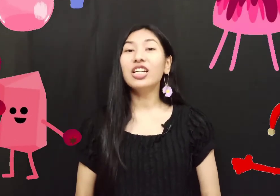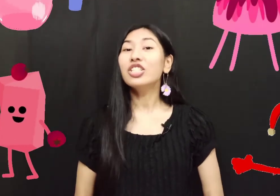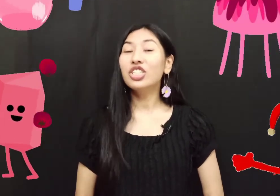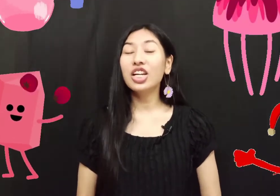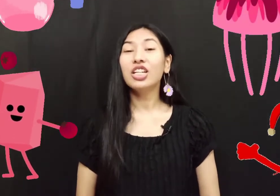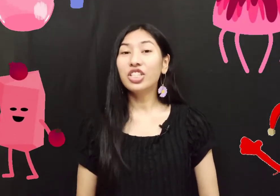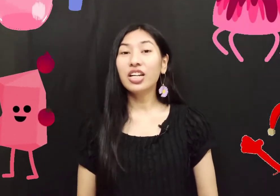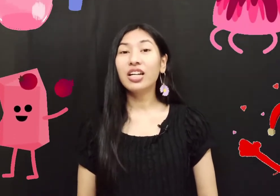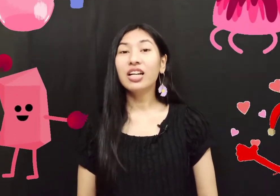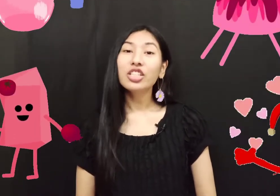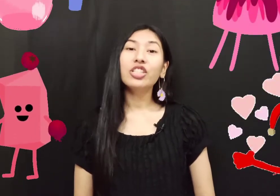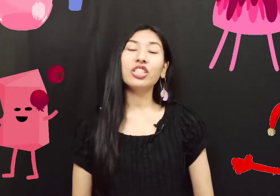J.